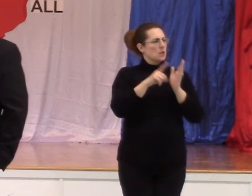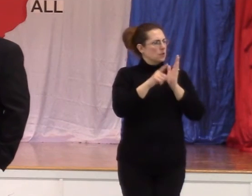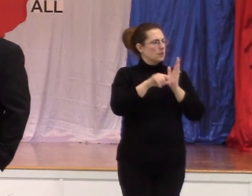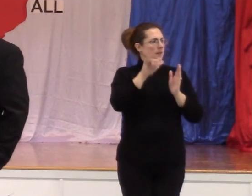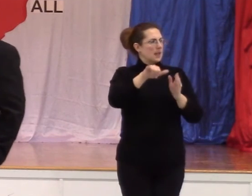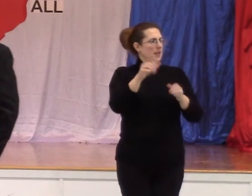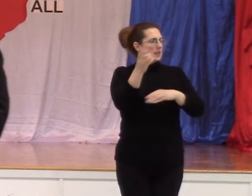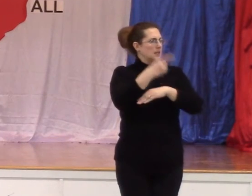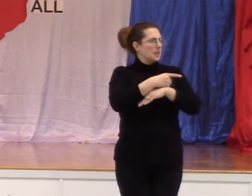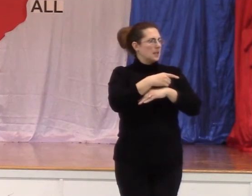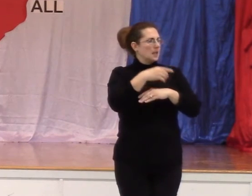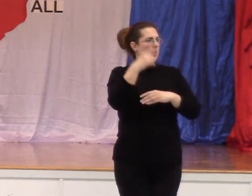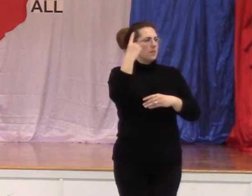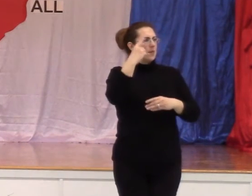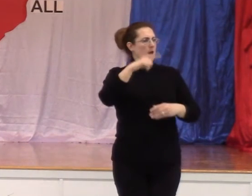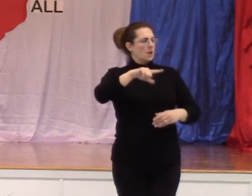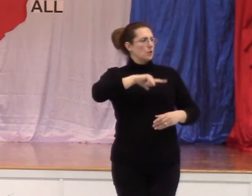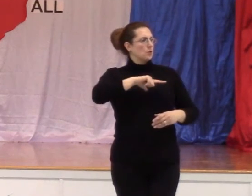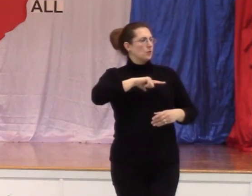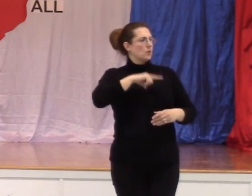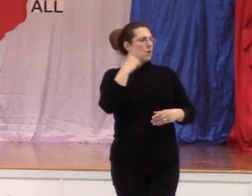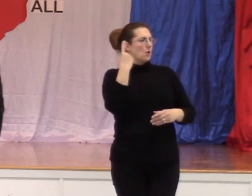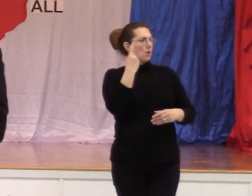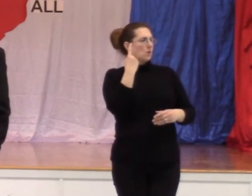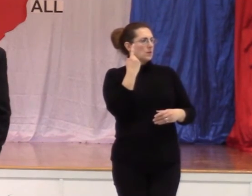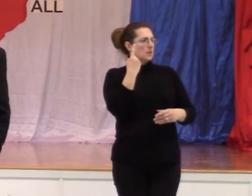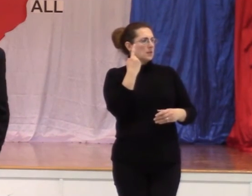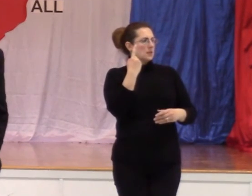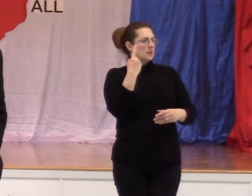day believed that Luther only started things.